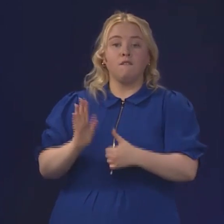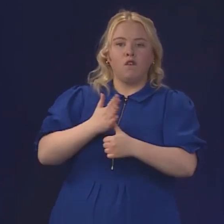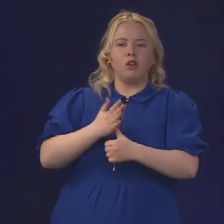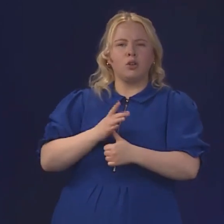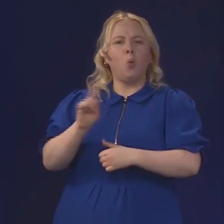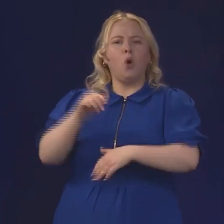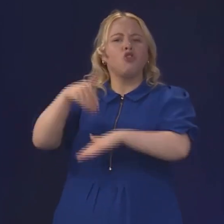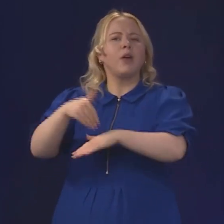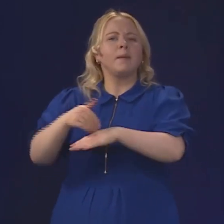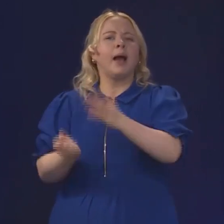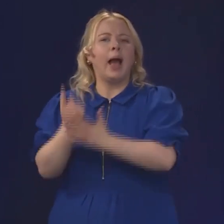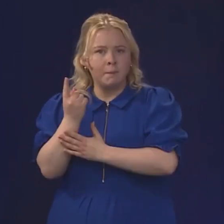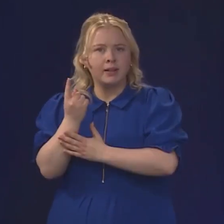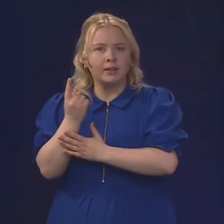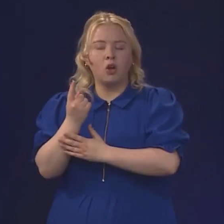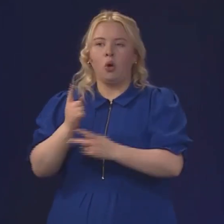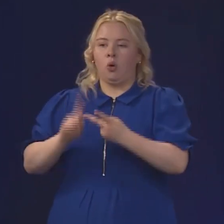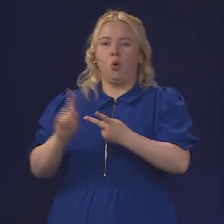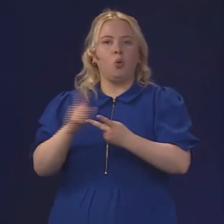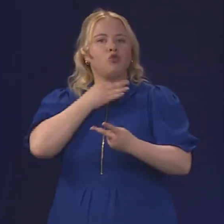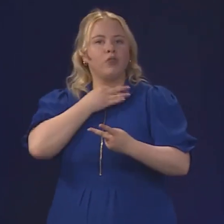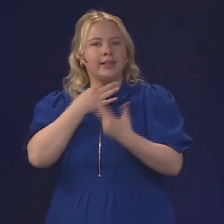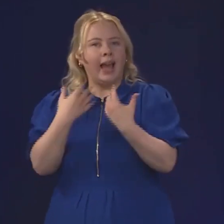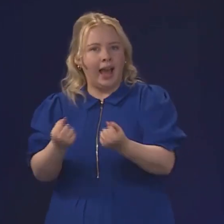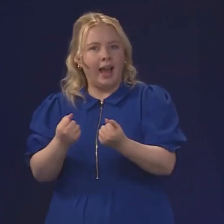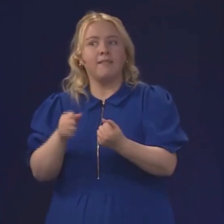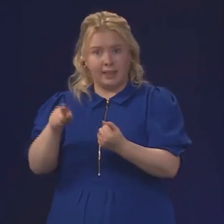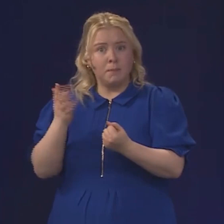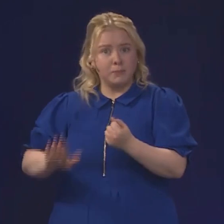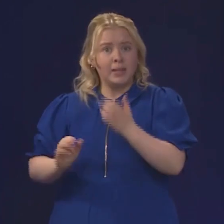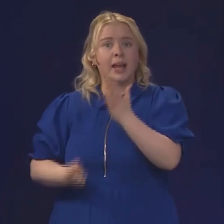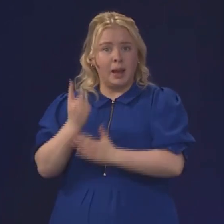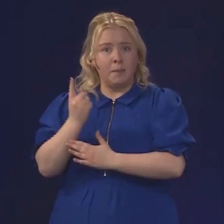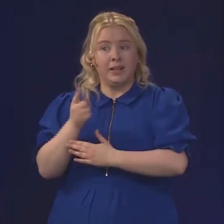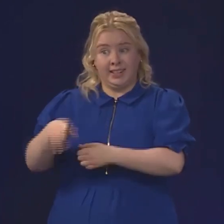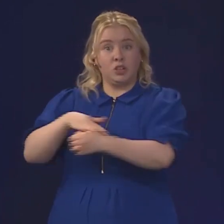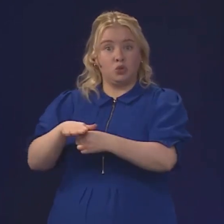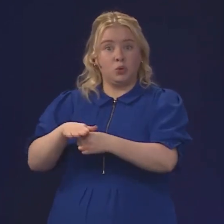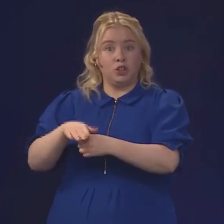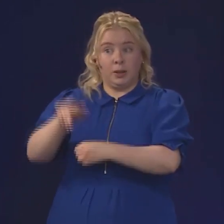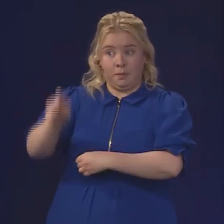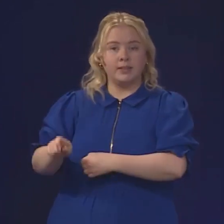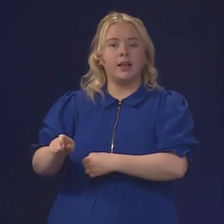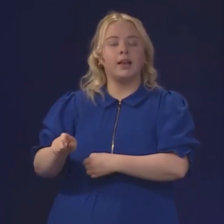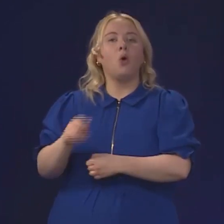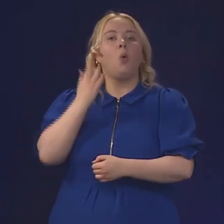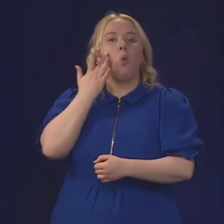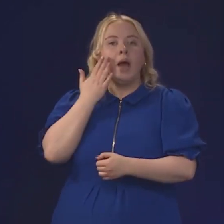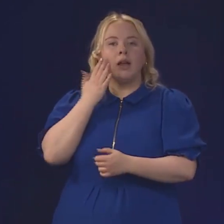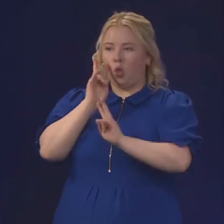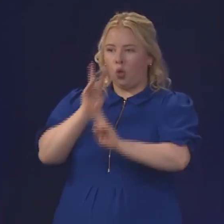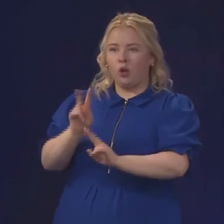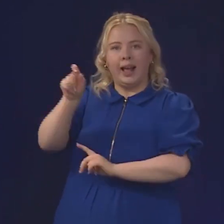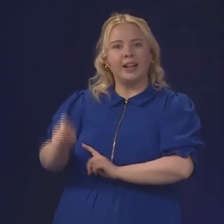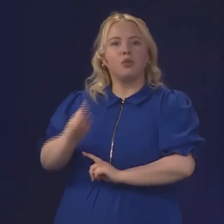of risk posed, as has happened in this case, and that when we're dealing with individuals who do wrong, we focus